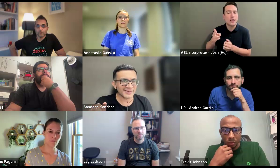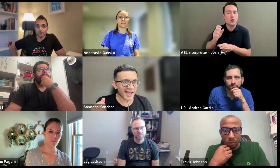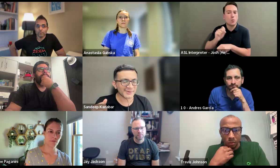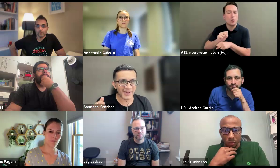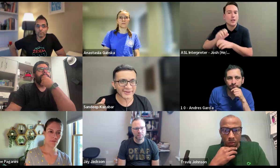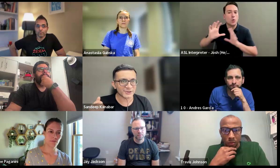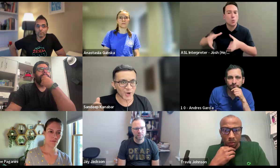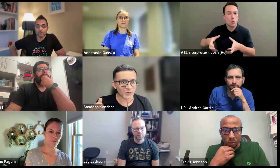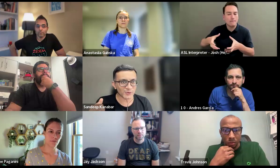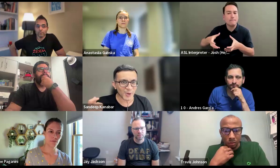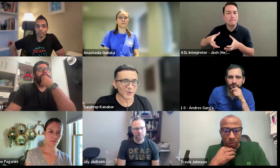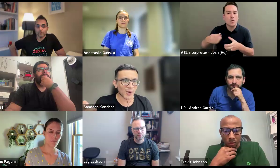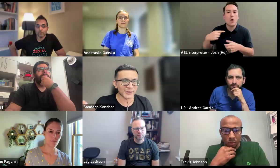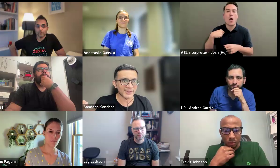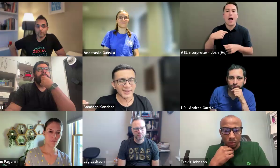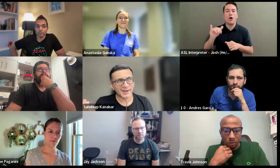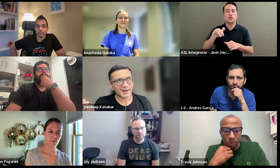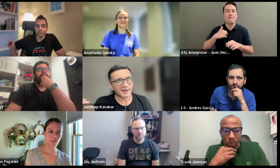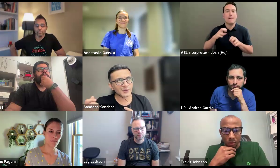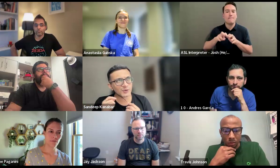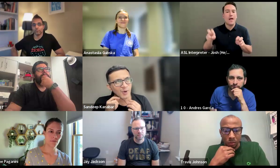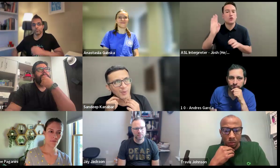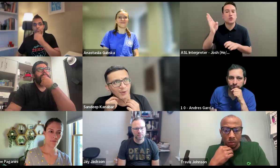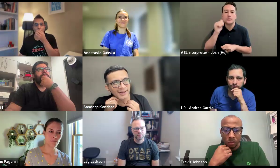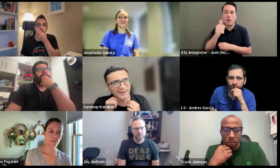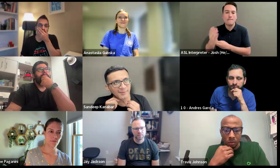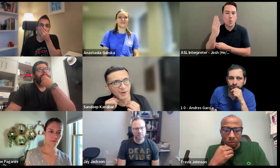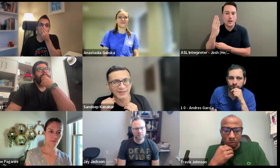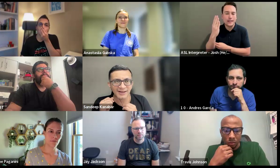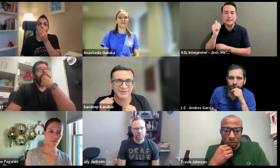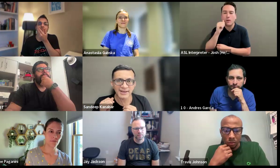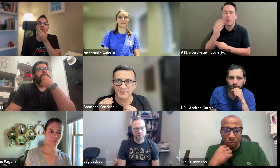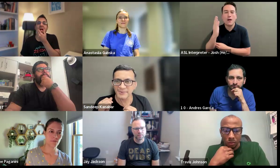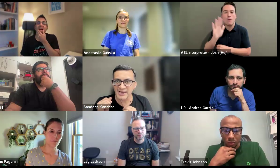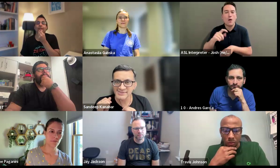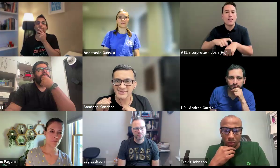he has a panel talk tomorrow morning at about 11 a.m. PST.